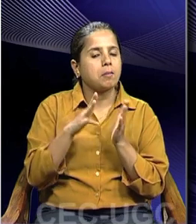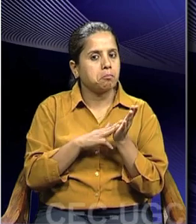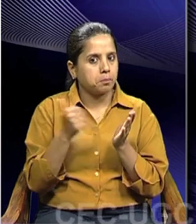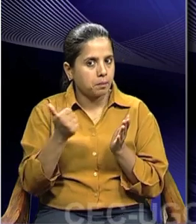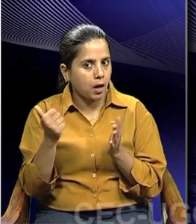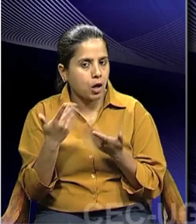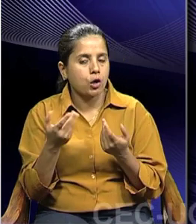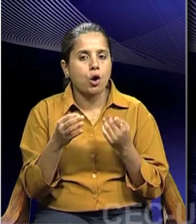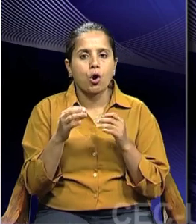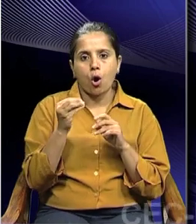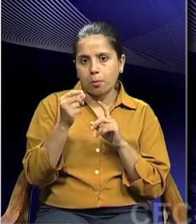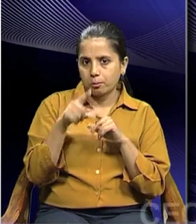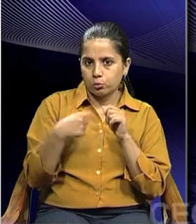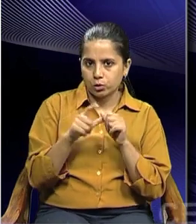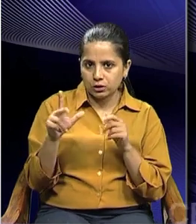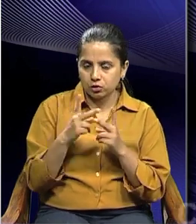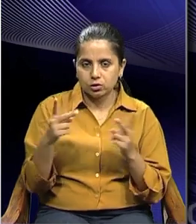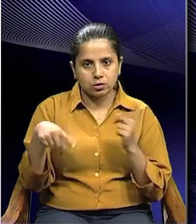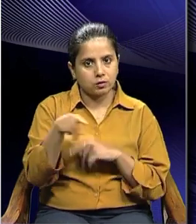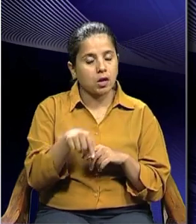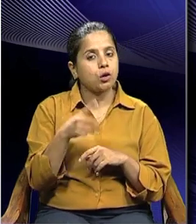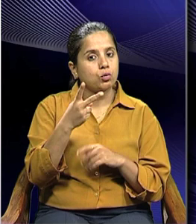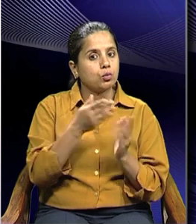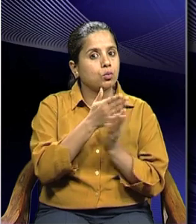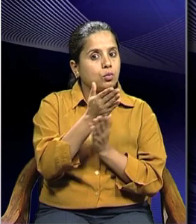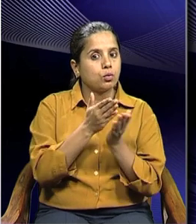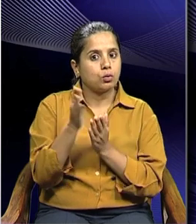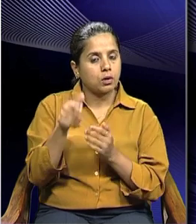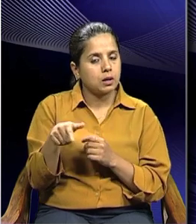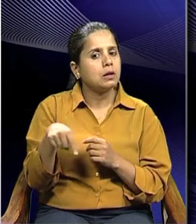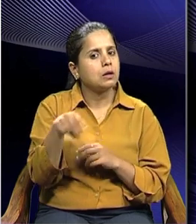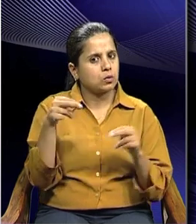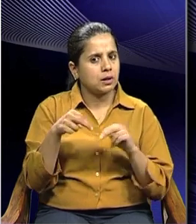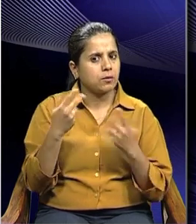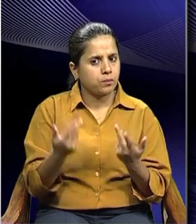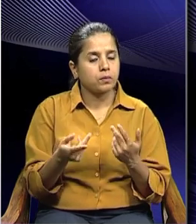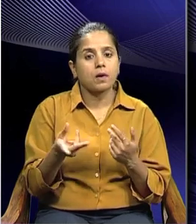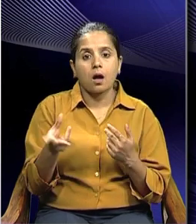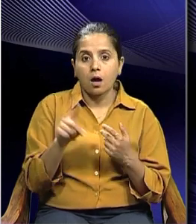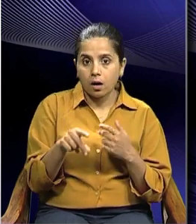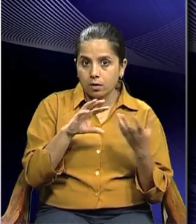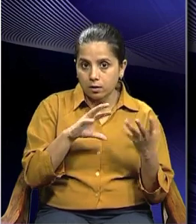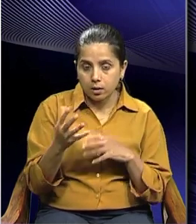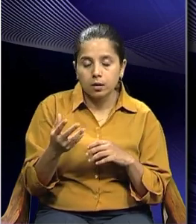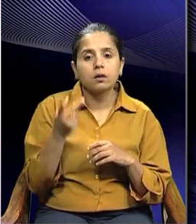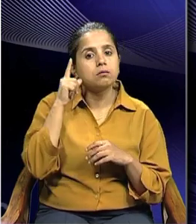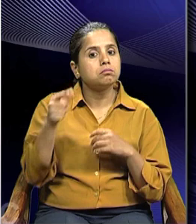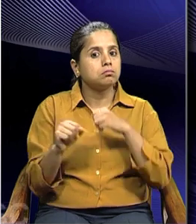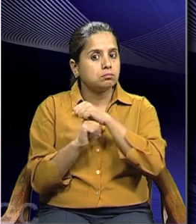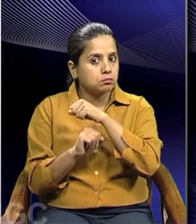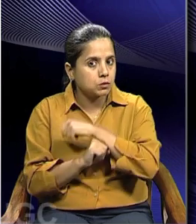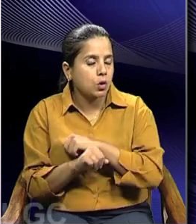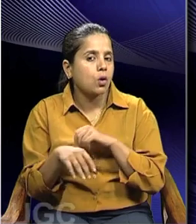well as operational level, and for that these 2 R's are needed. So, reinvention, restructuring and